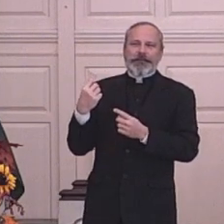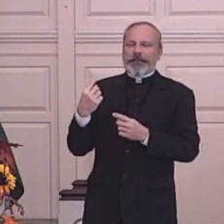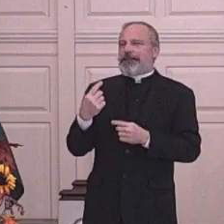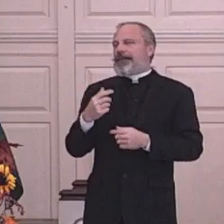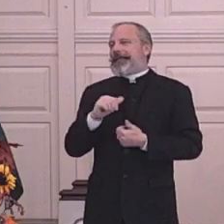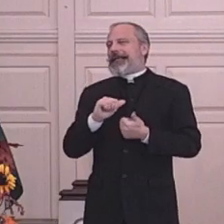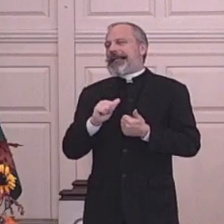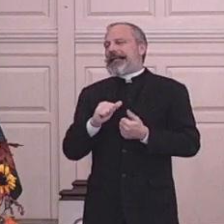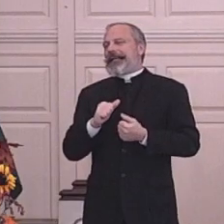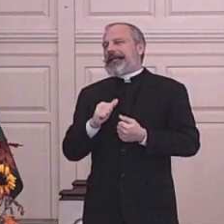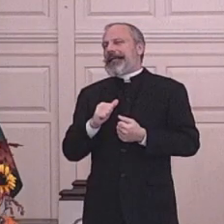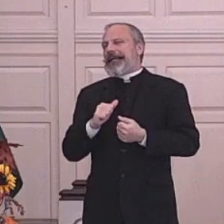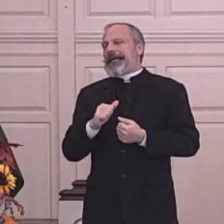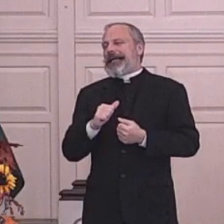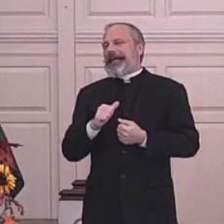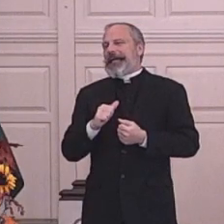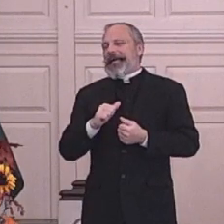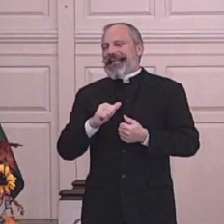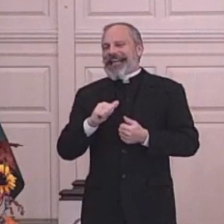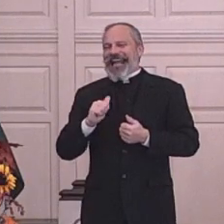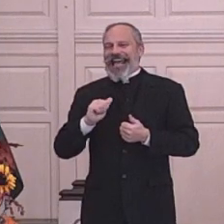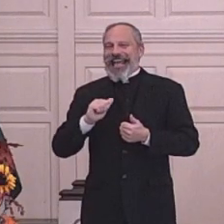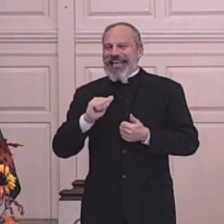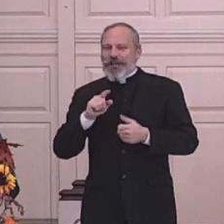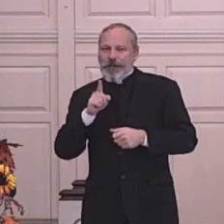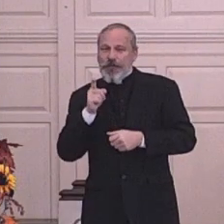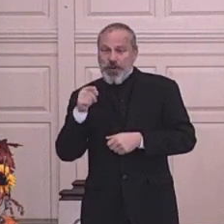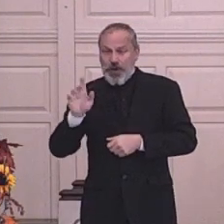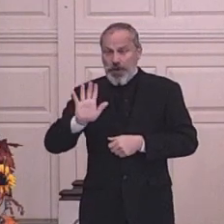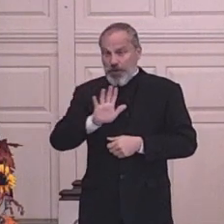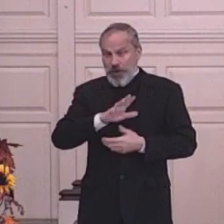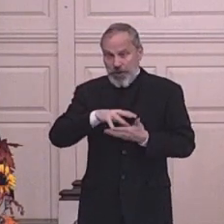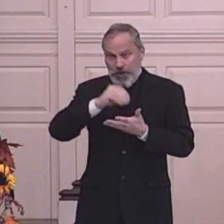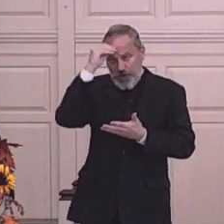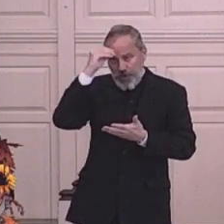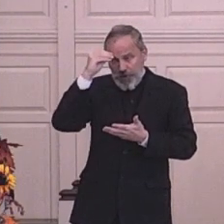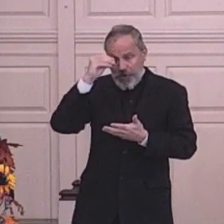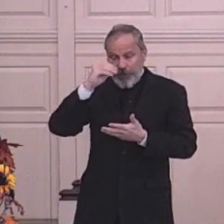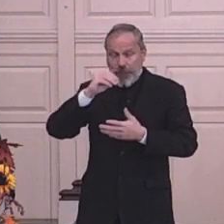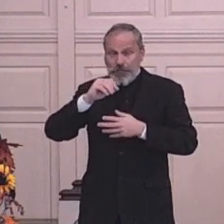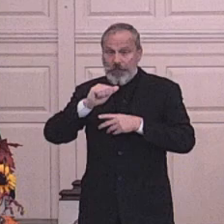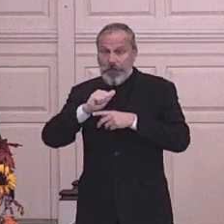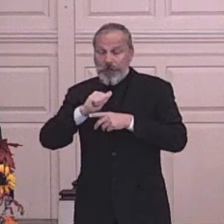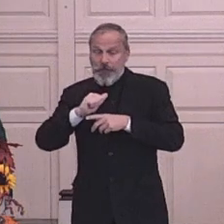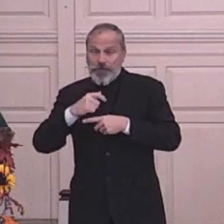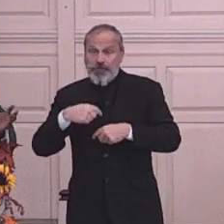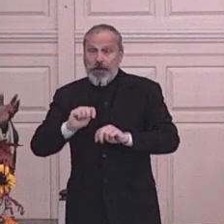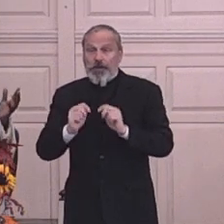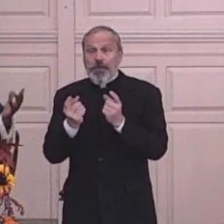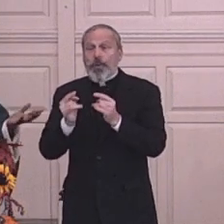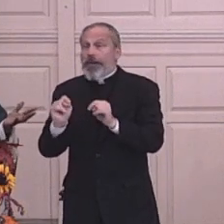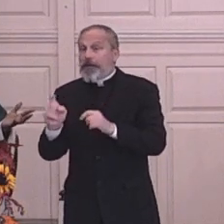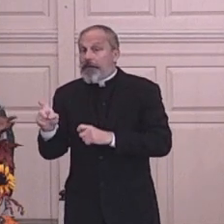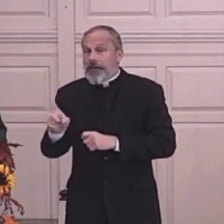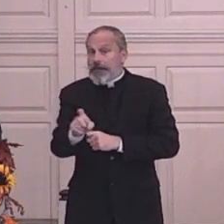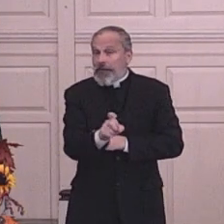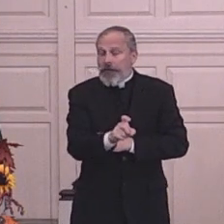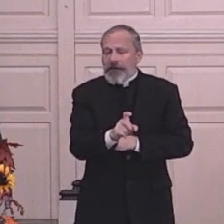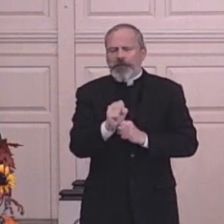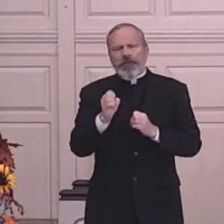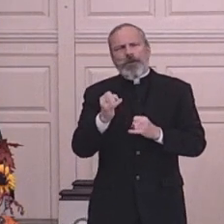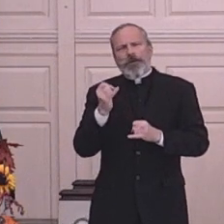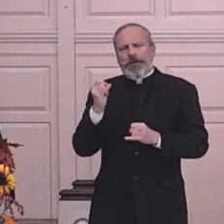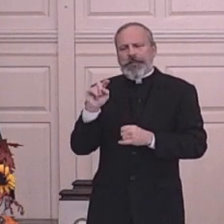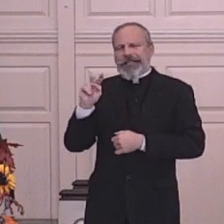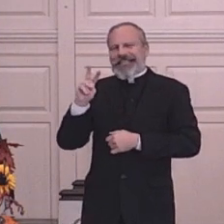And how much have you put into practice of what he has been teaching us? And so on this second last